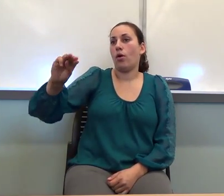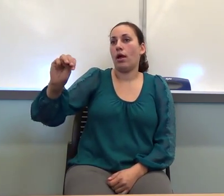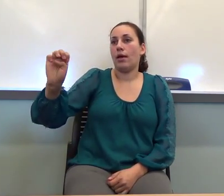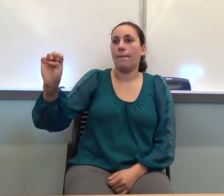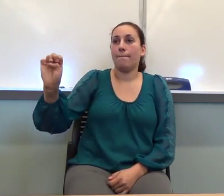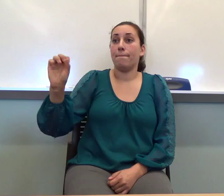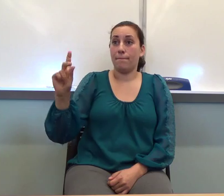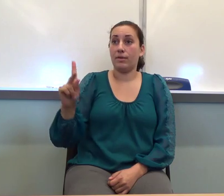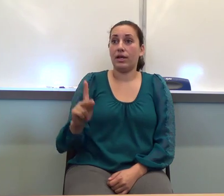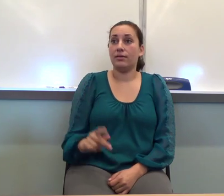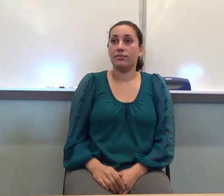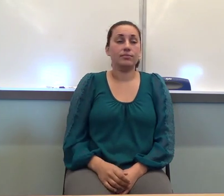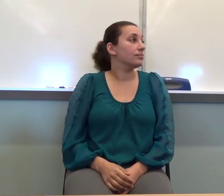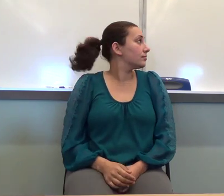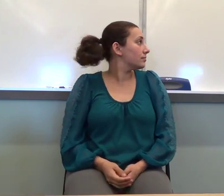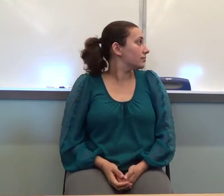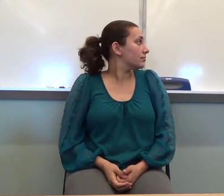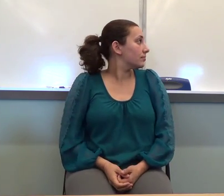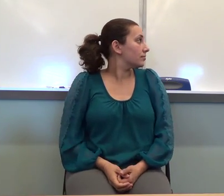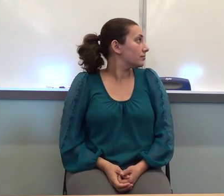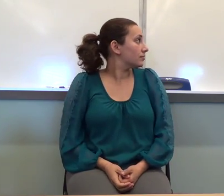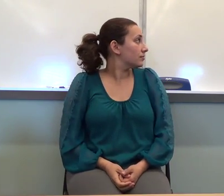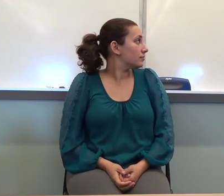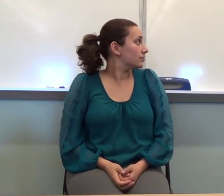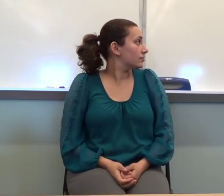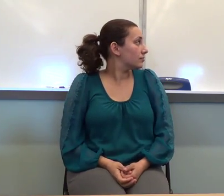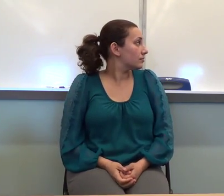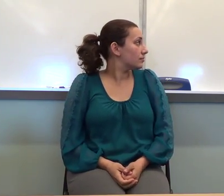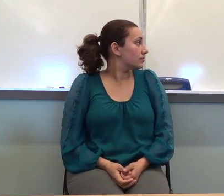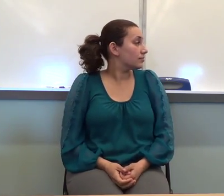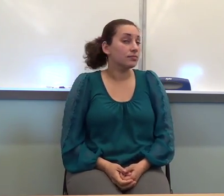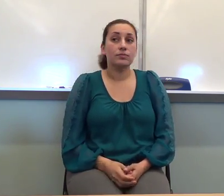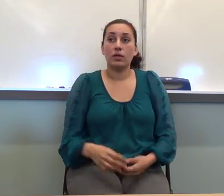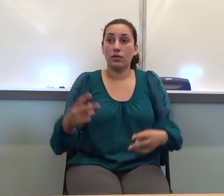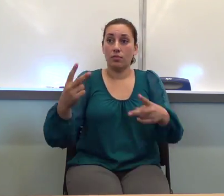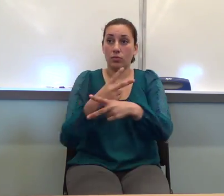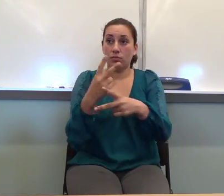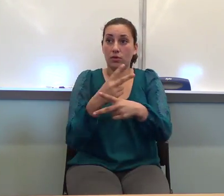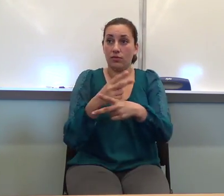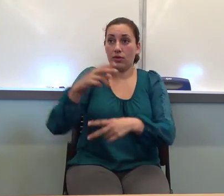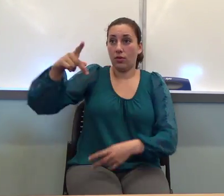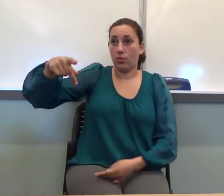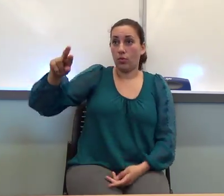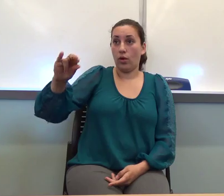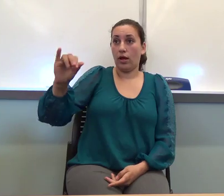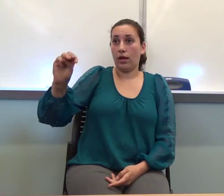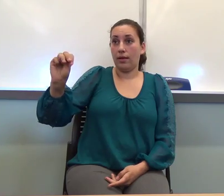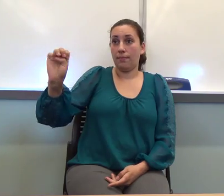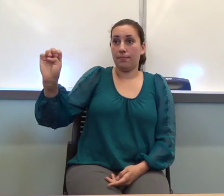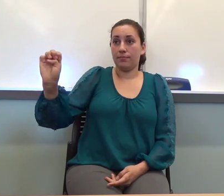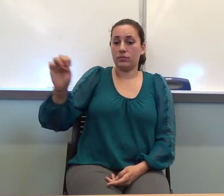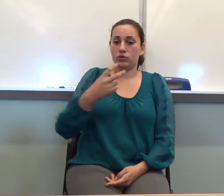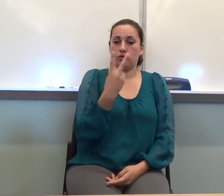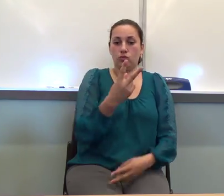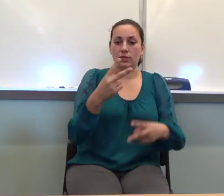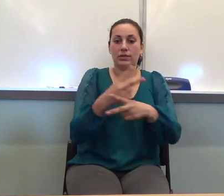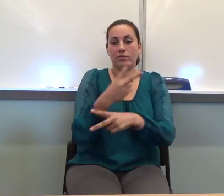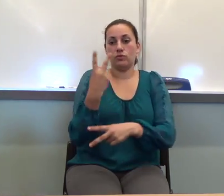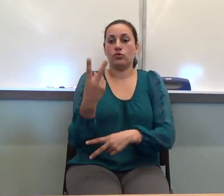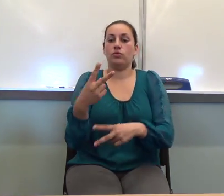here is the product of these primes, which is a 2 times a 2 times a 2 times a 17 on